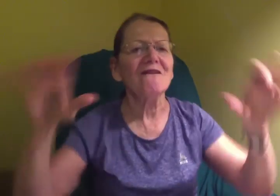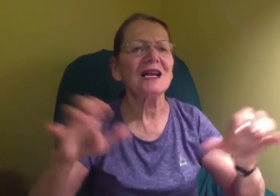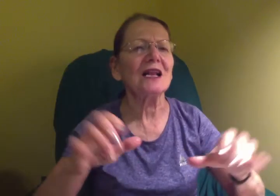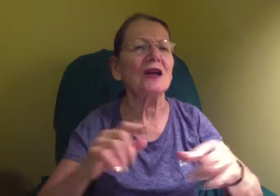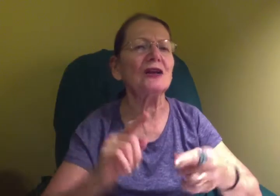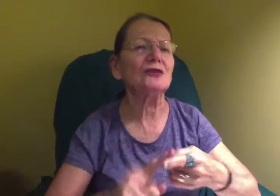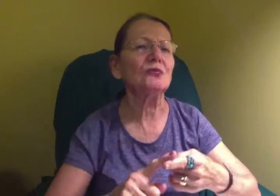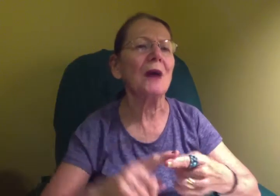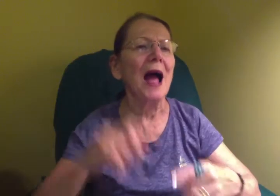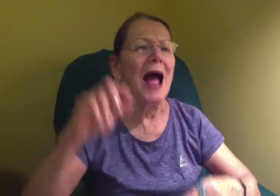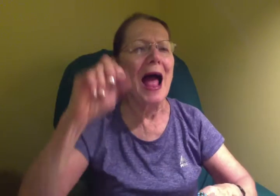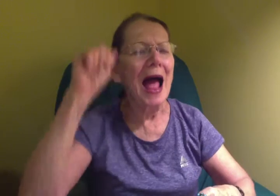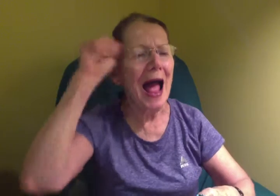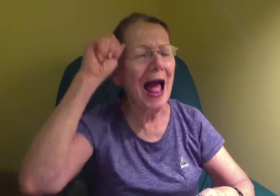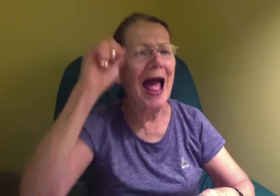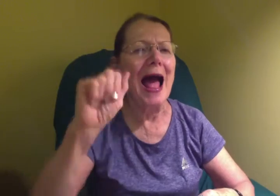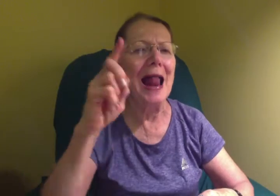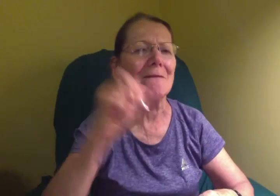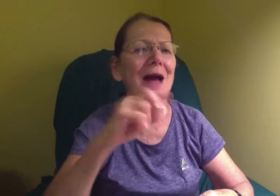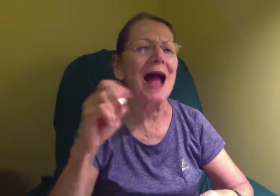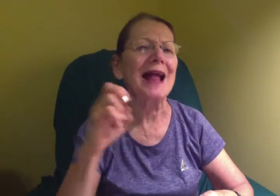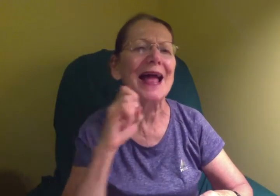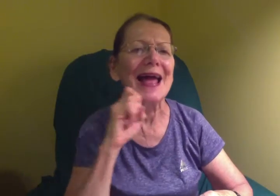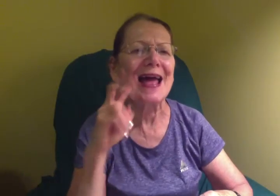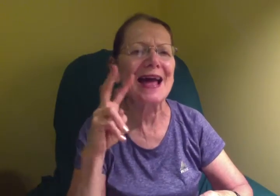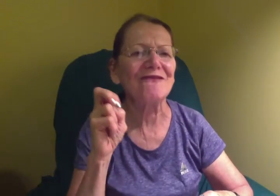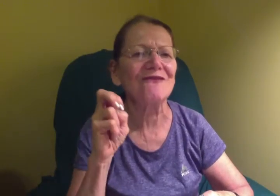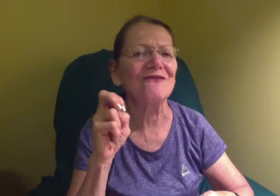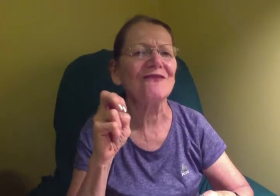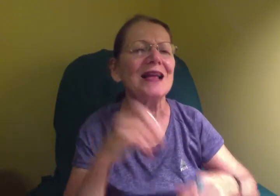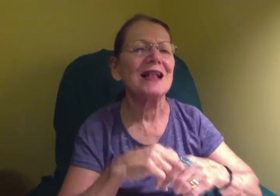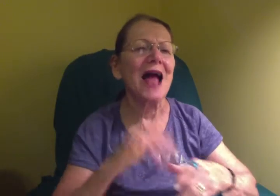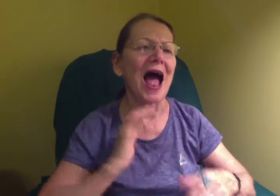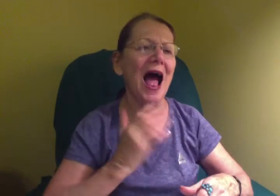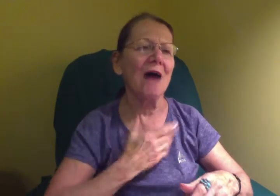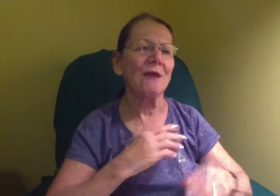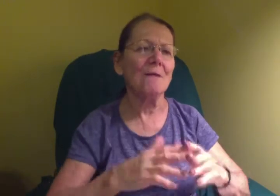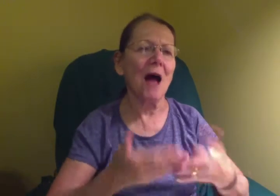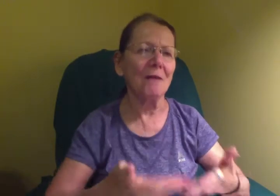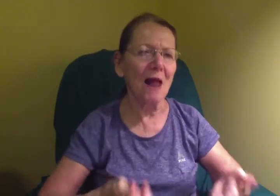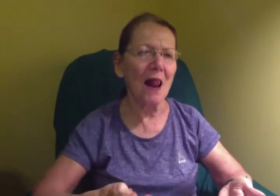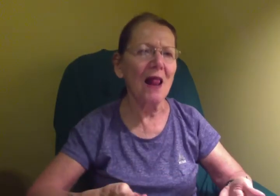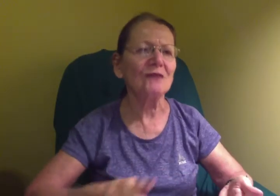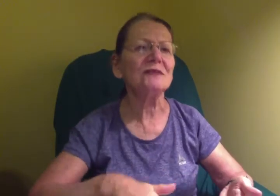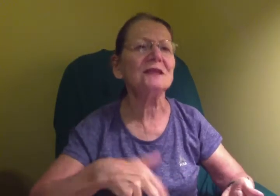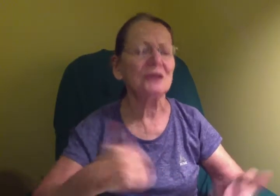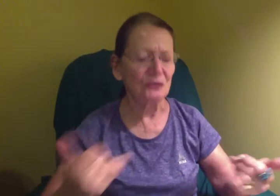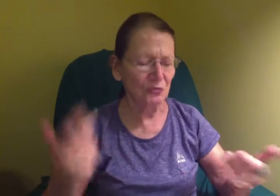to do.